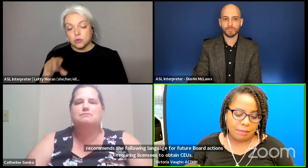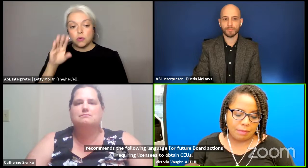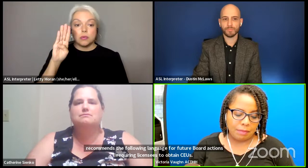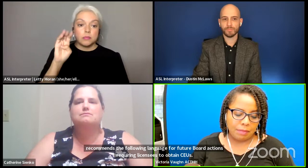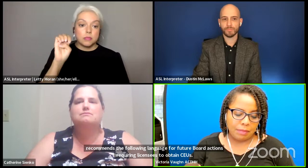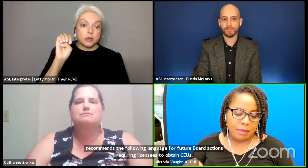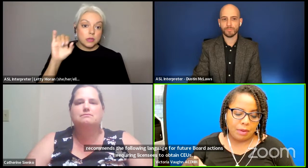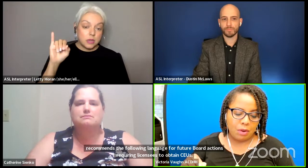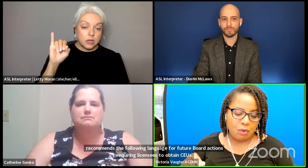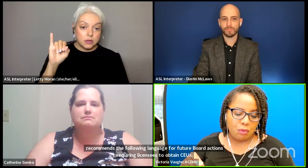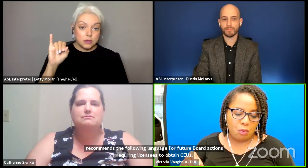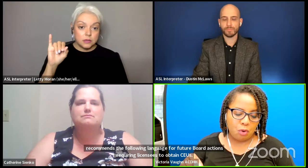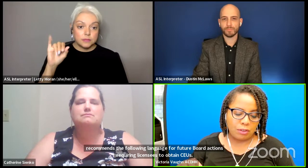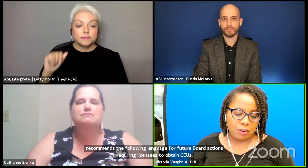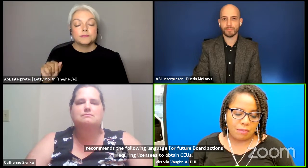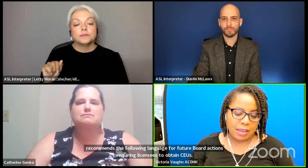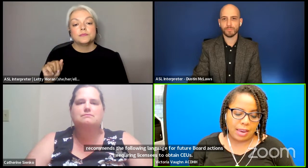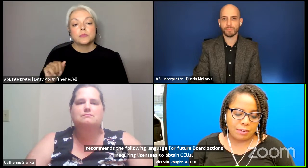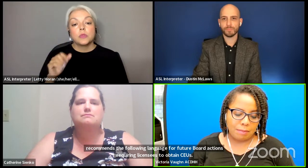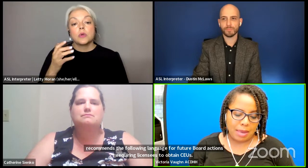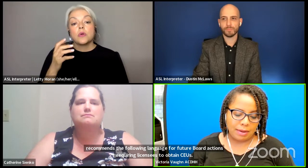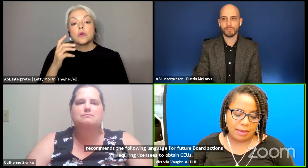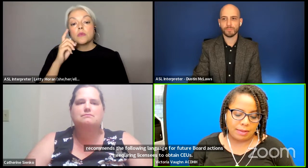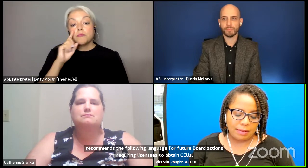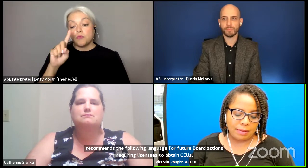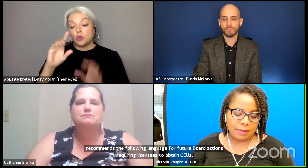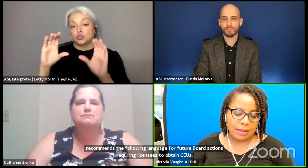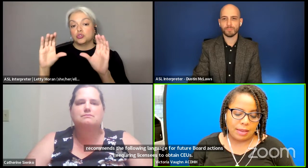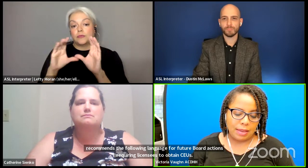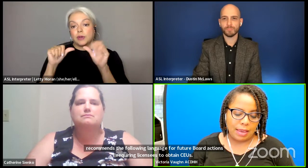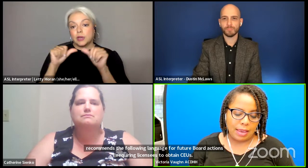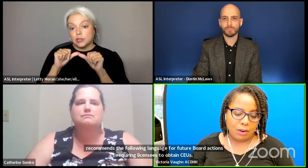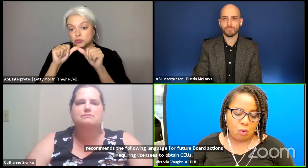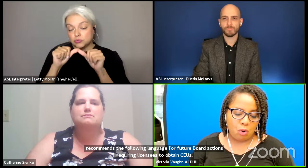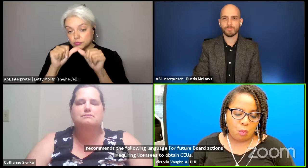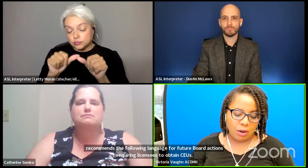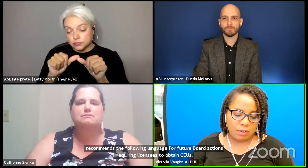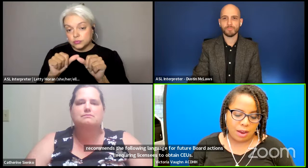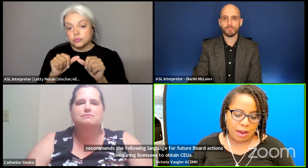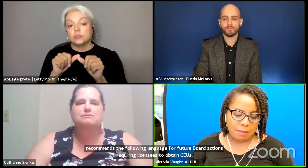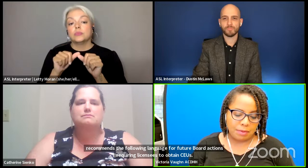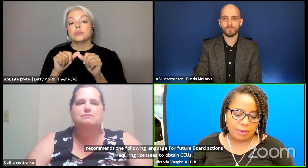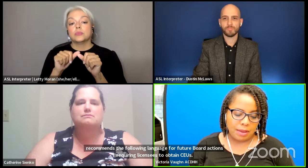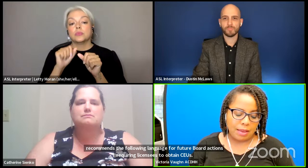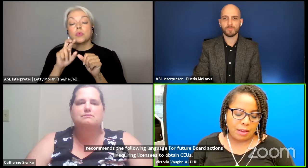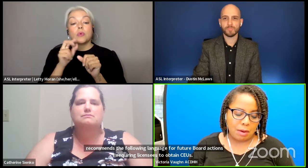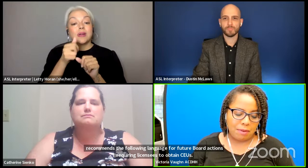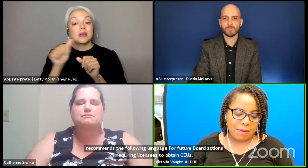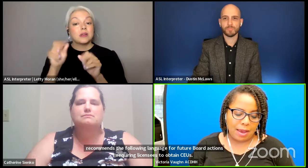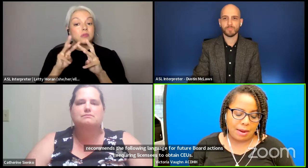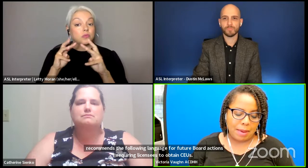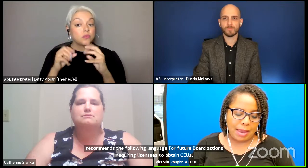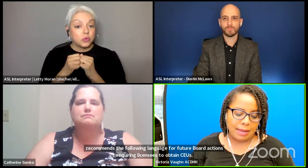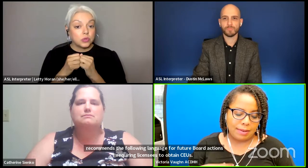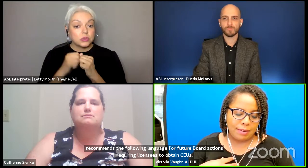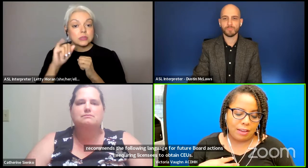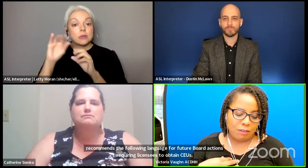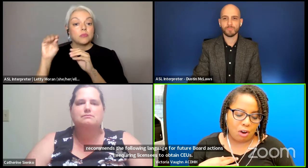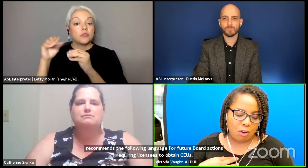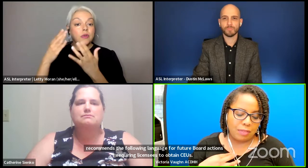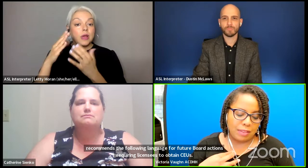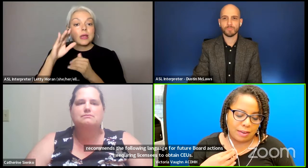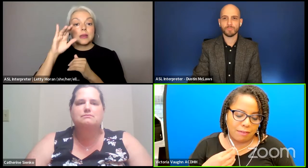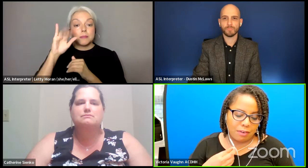BEI for certification maintenance and/or workshops that are provided by an